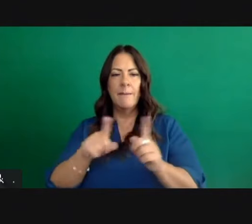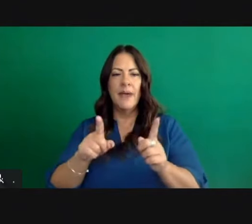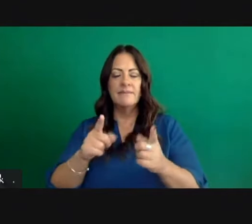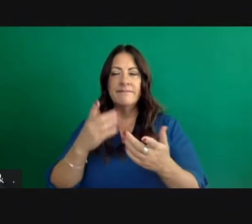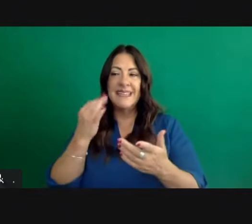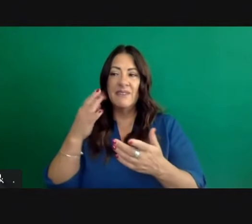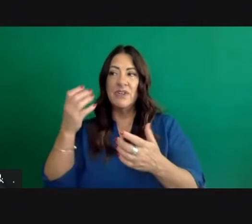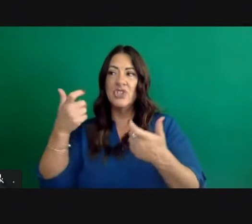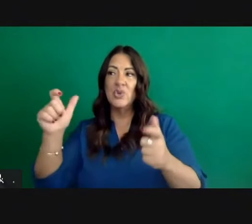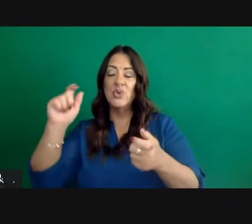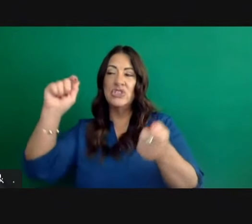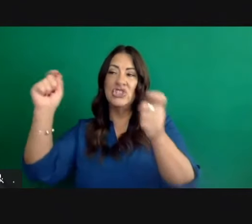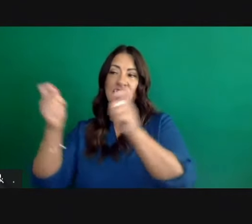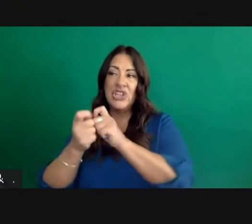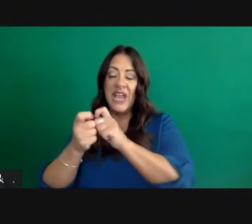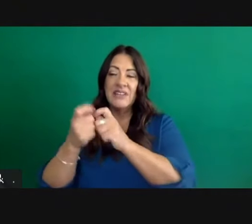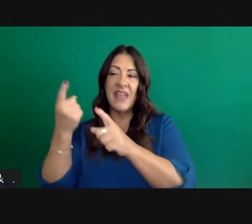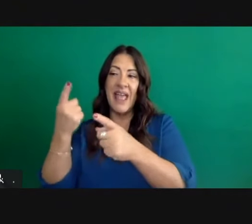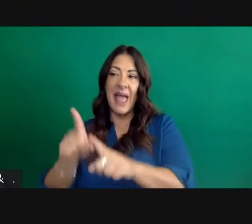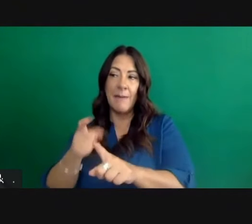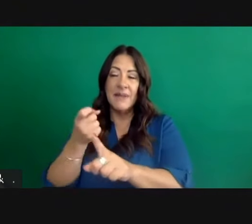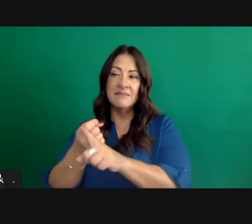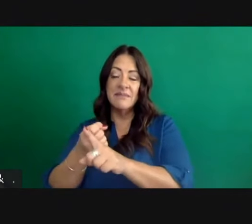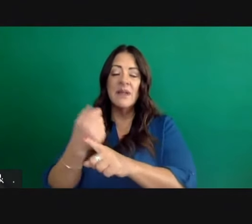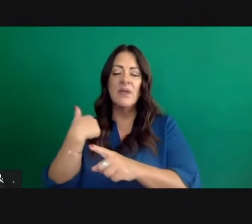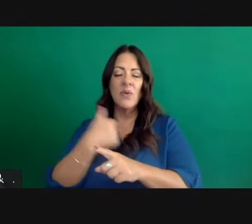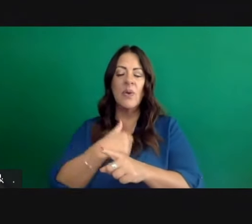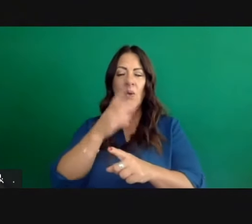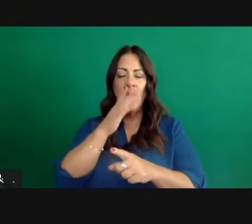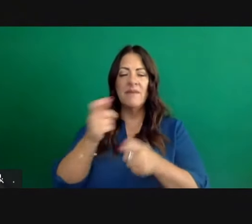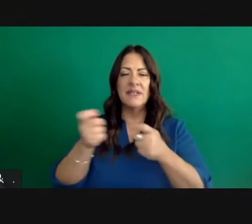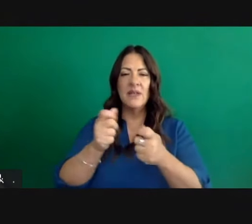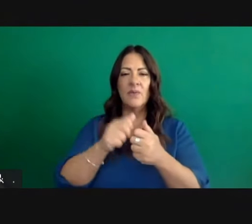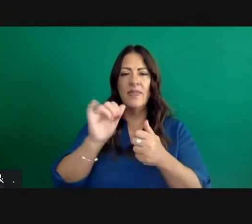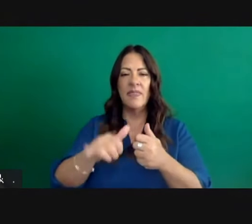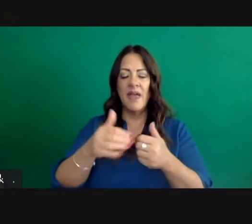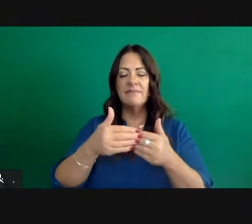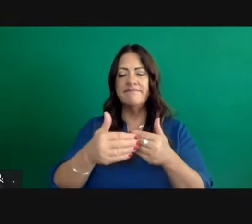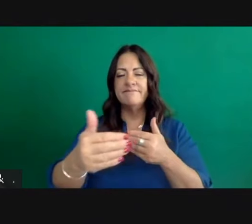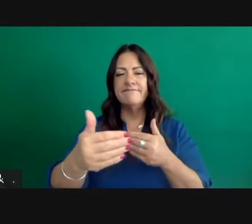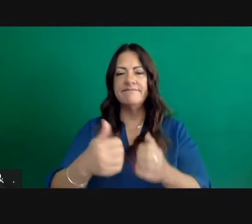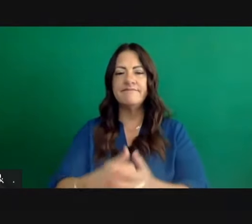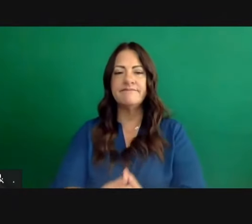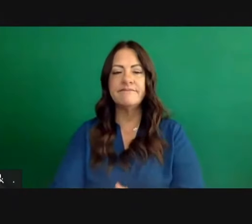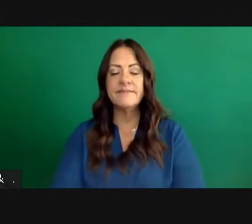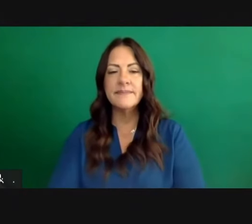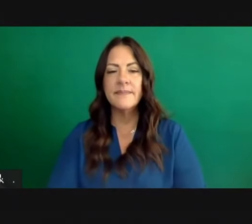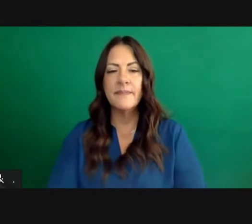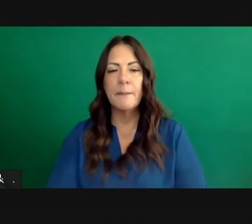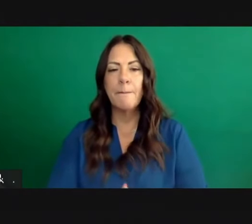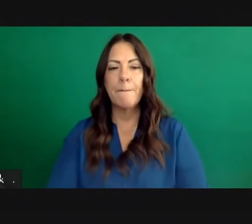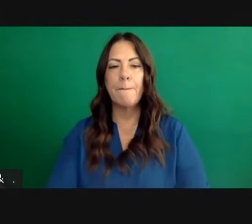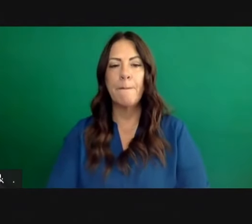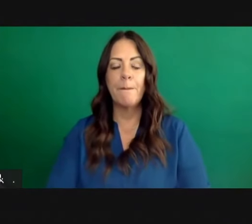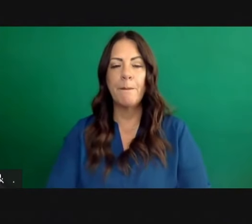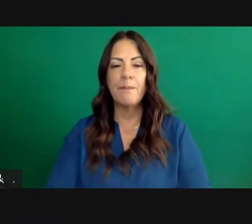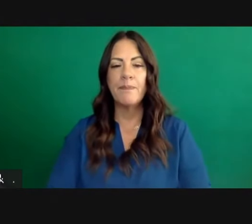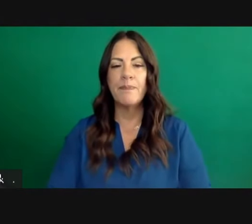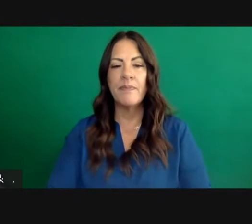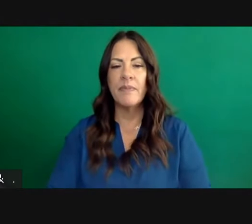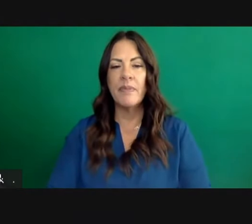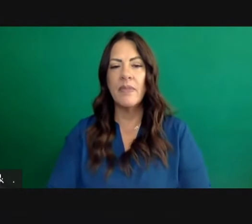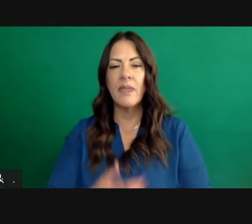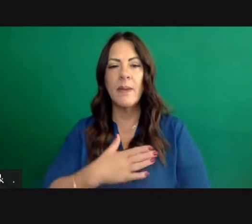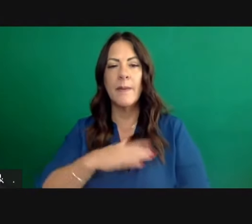Care Act. Spencer Custodio, Voice of OC. our